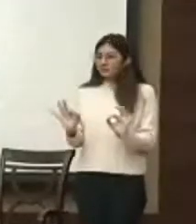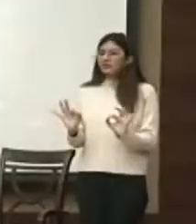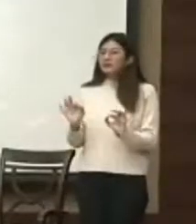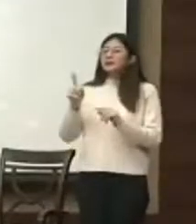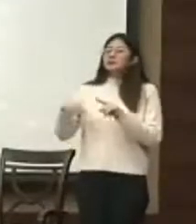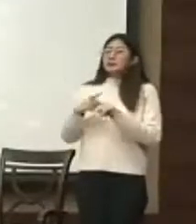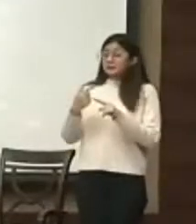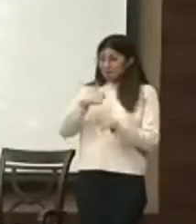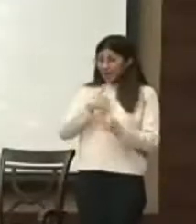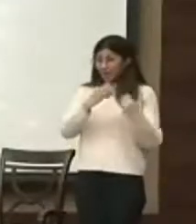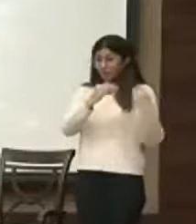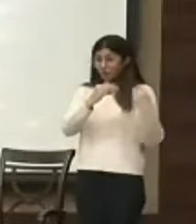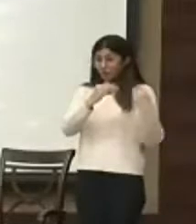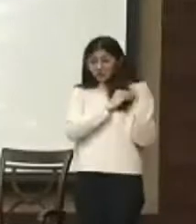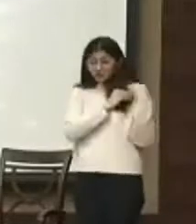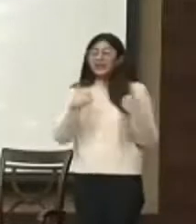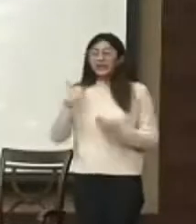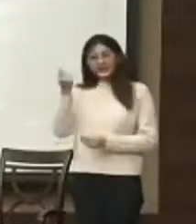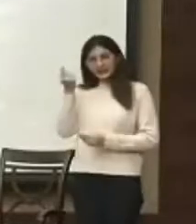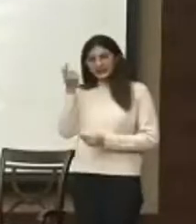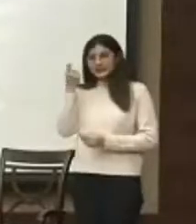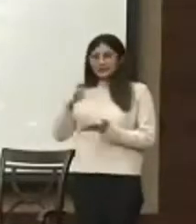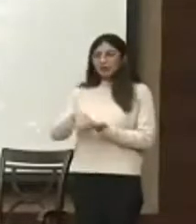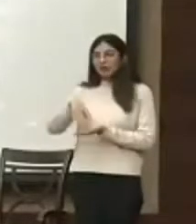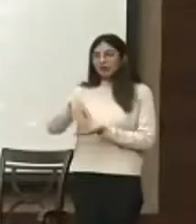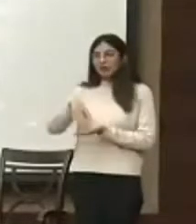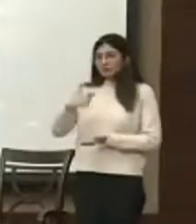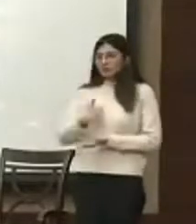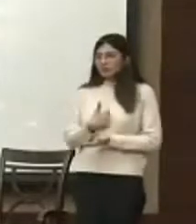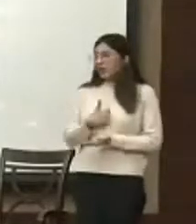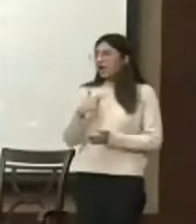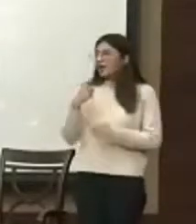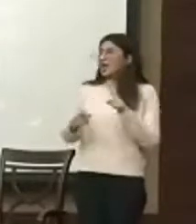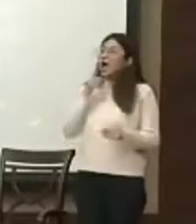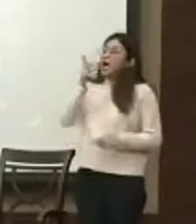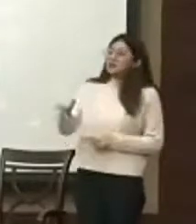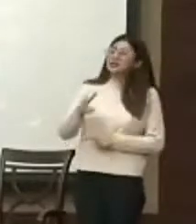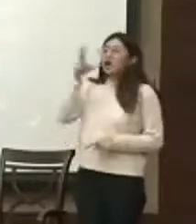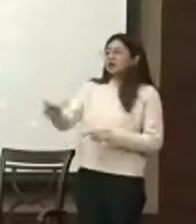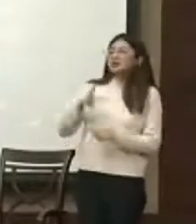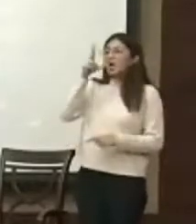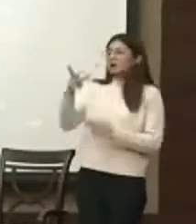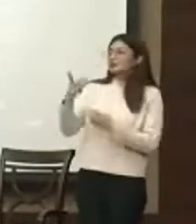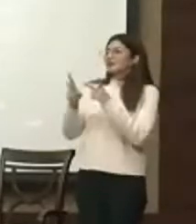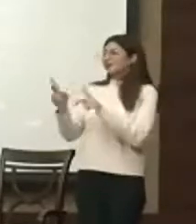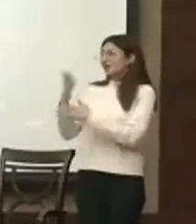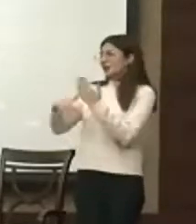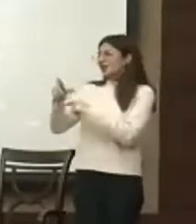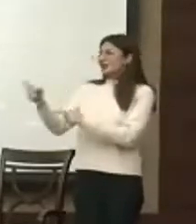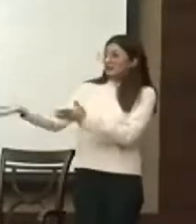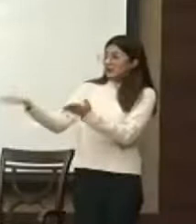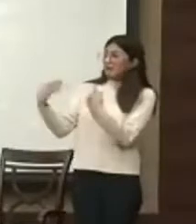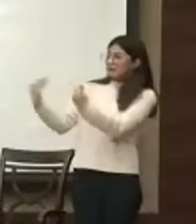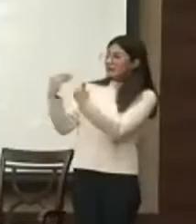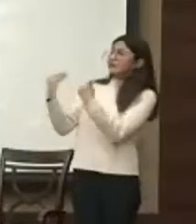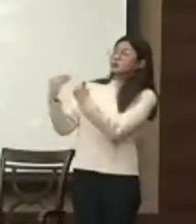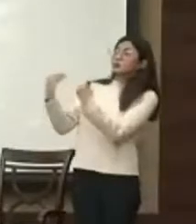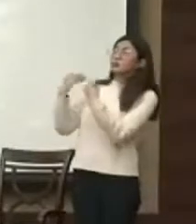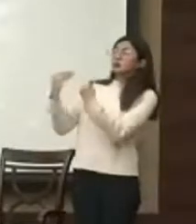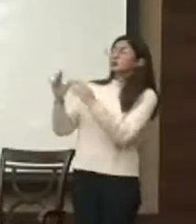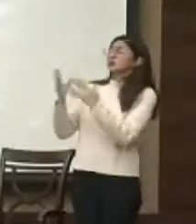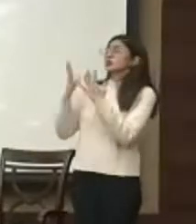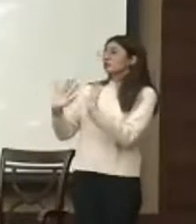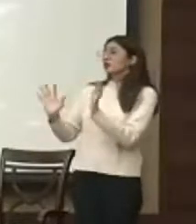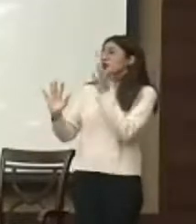it's my responsibility to learn. It's not, I can't ask always for the differently able community to come and teach me and tell